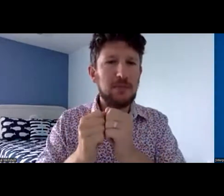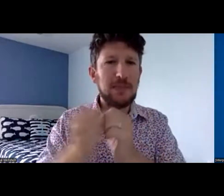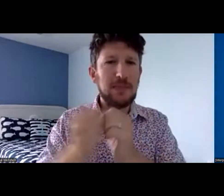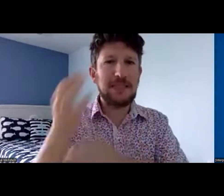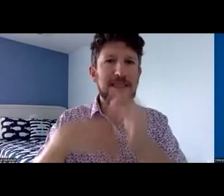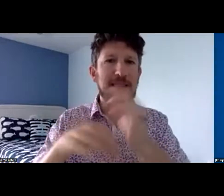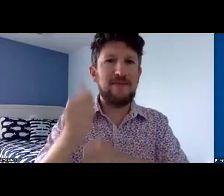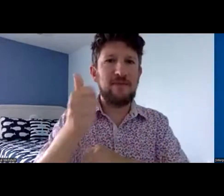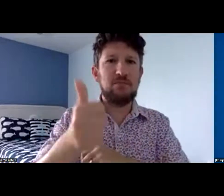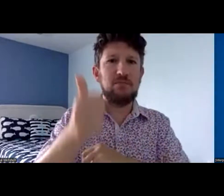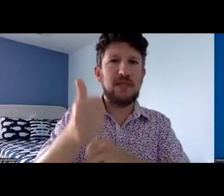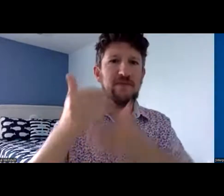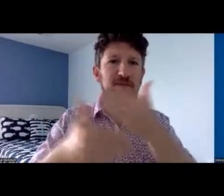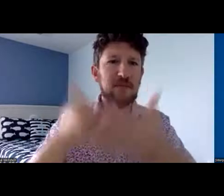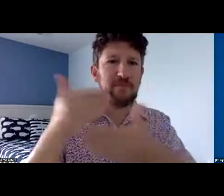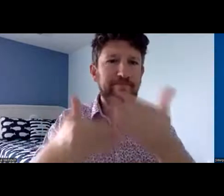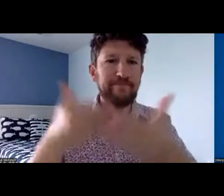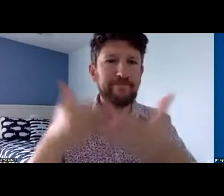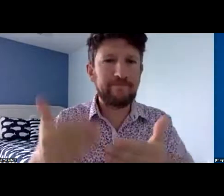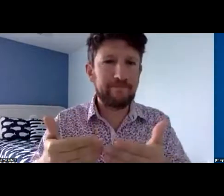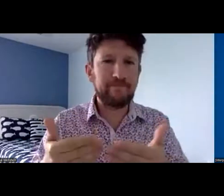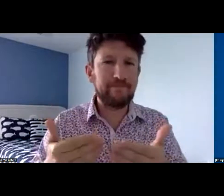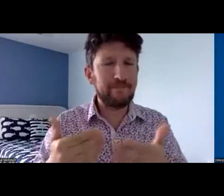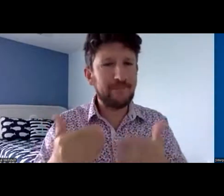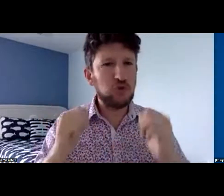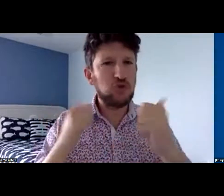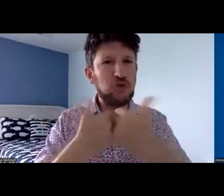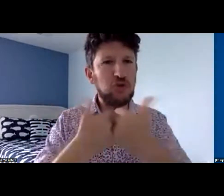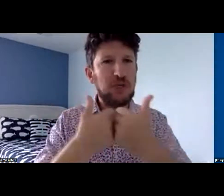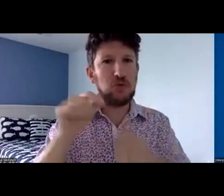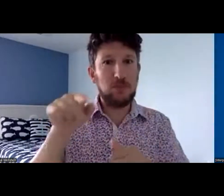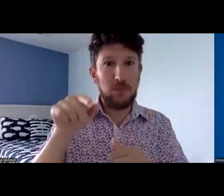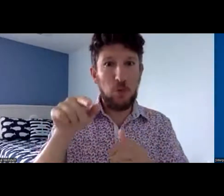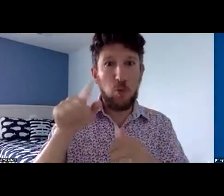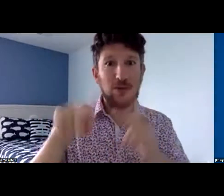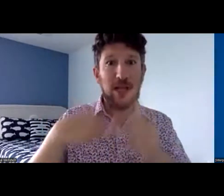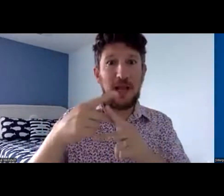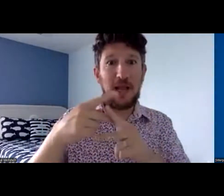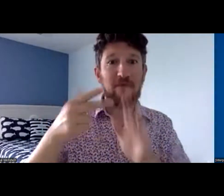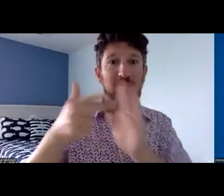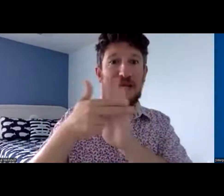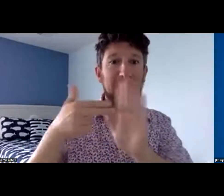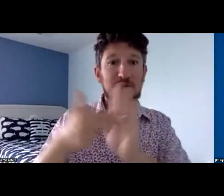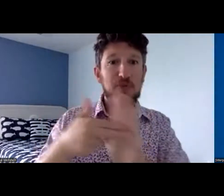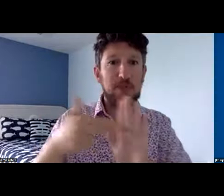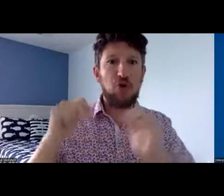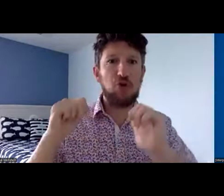And those are cases where you will often want to collaborate with someone in those